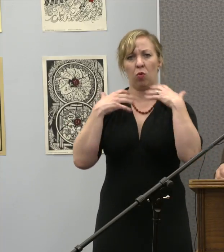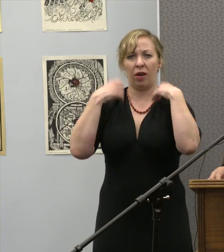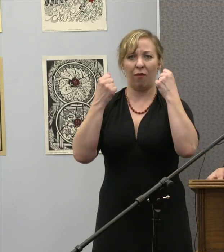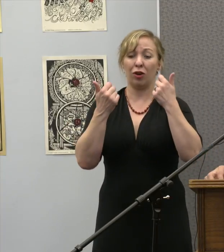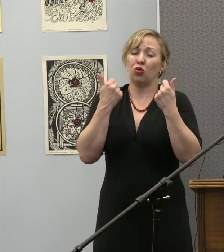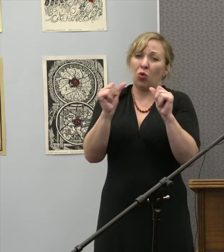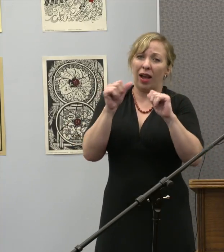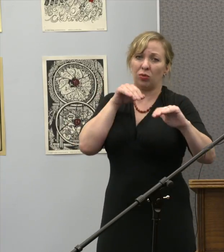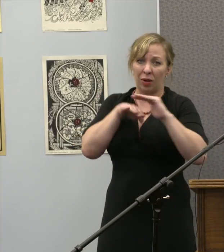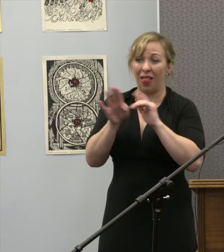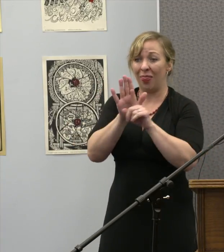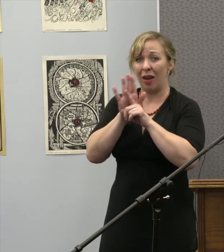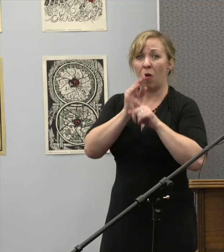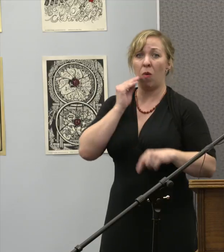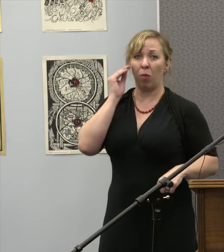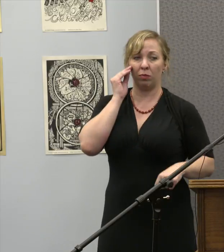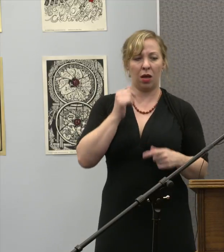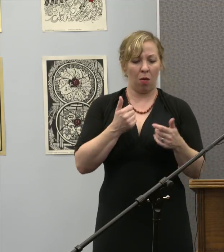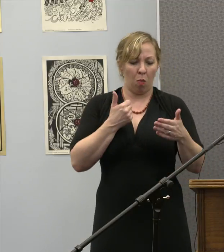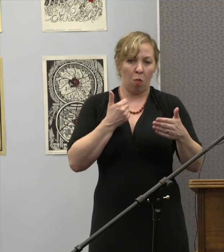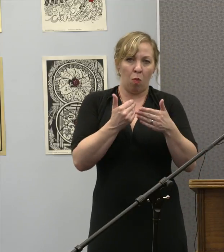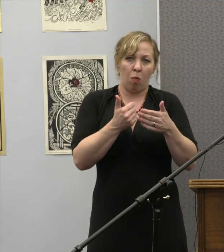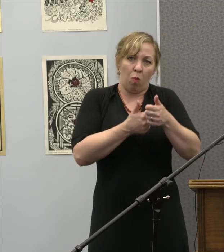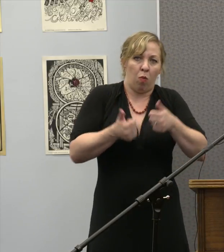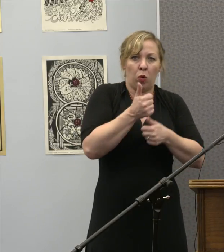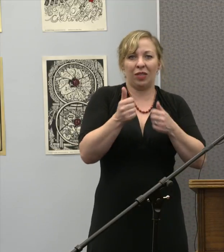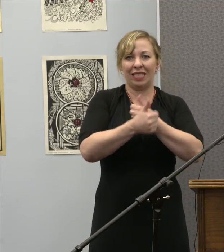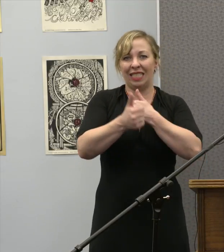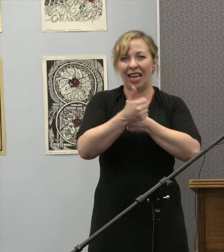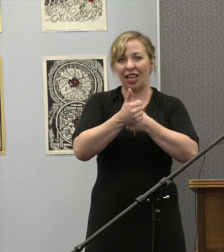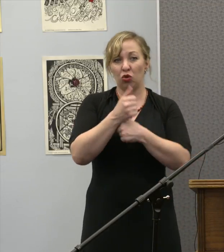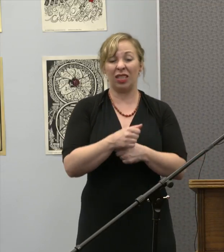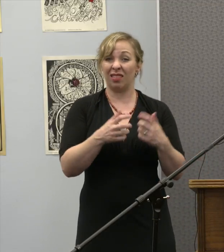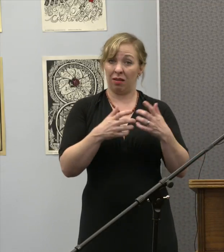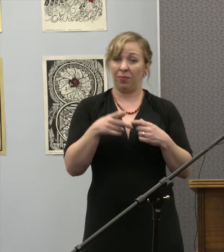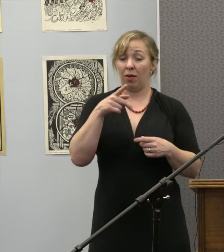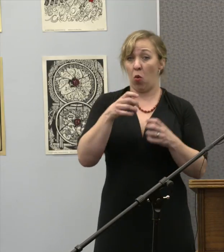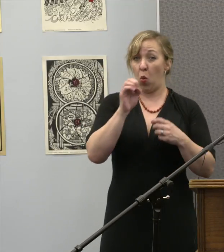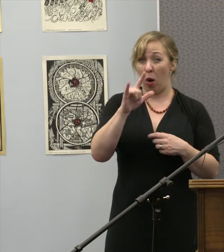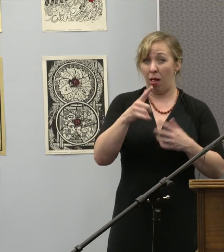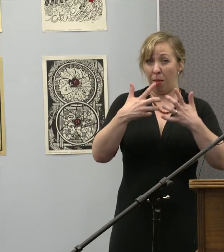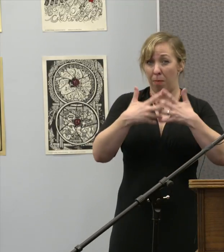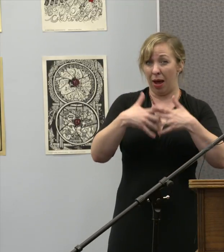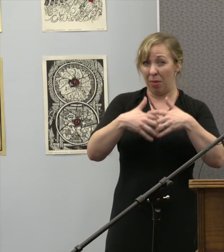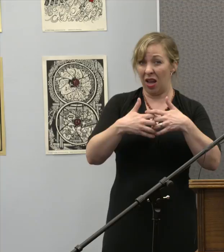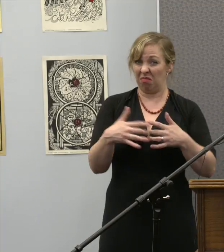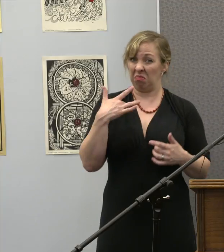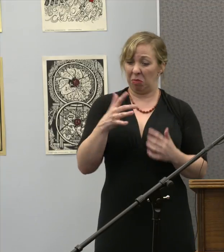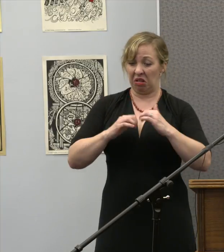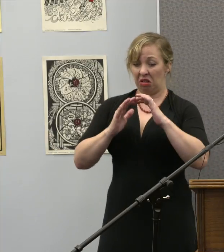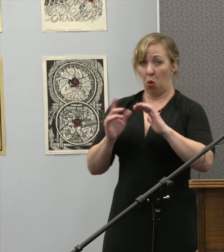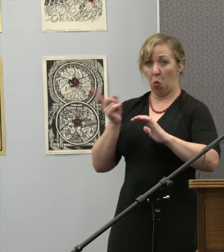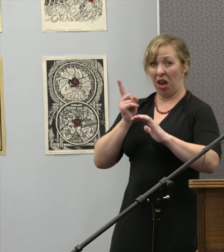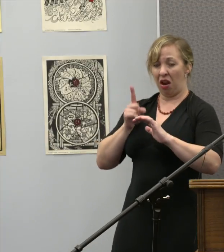homes. The most dangerous fossil fuel projects, refineries, pipelines, and more are often built in historically exploited